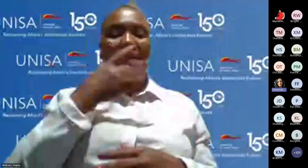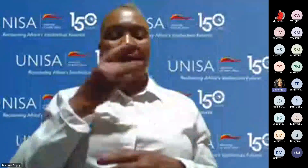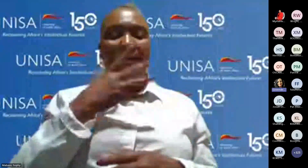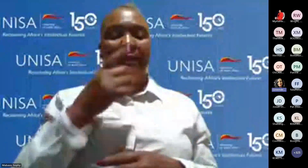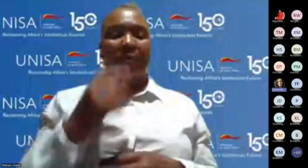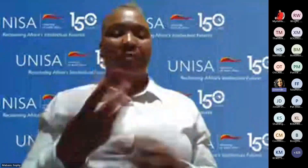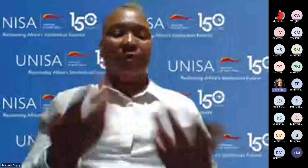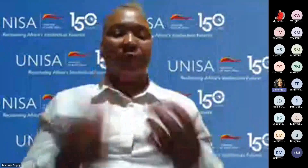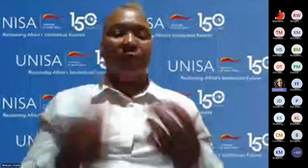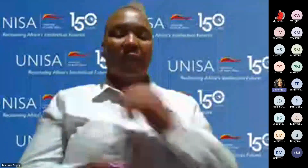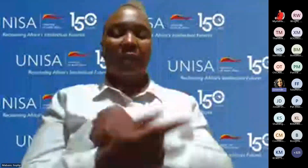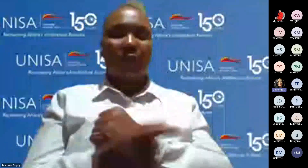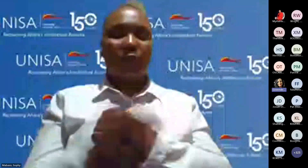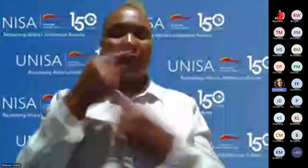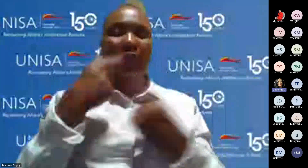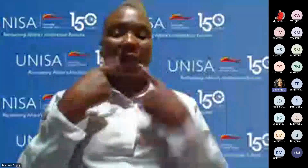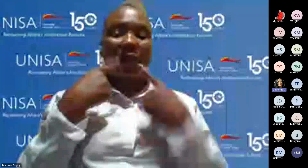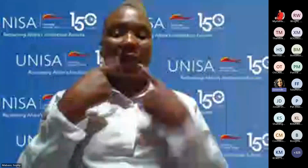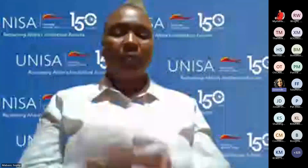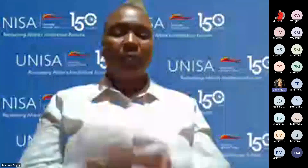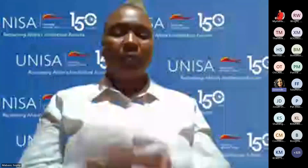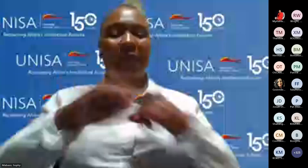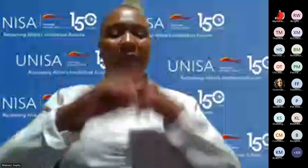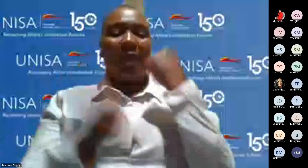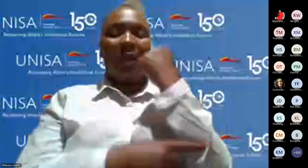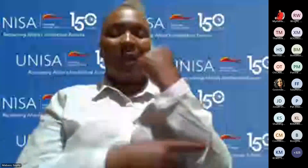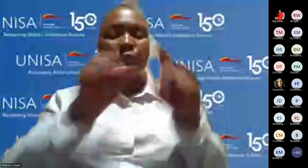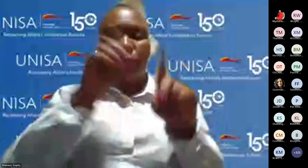Okay. Yes, I think this is the last question.